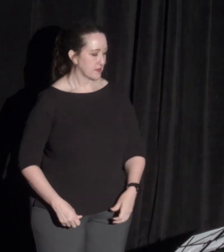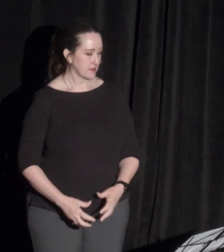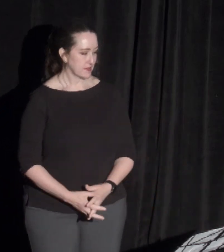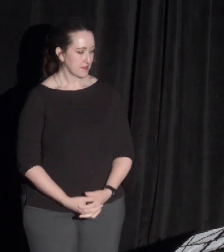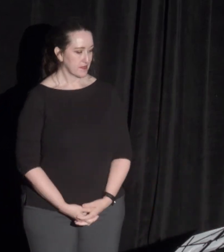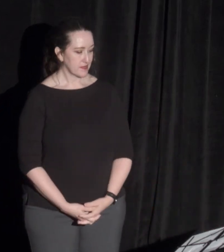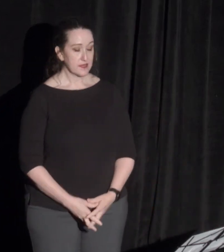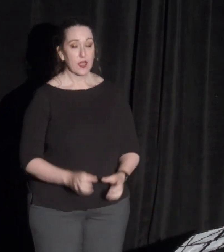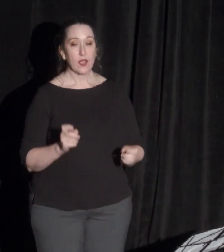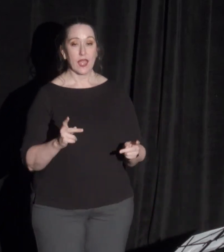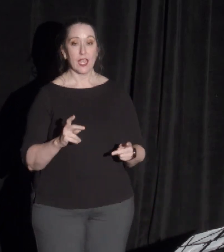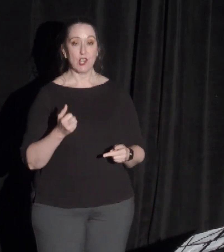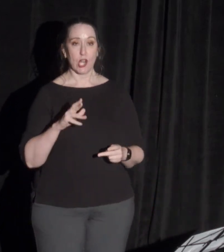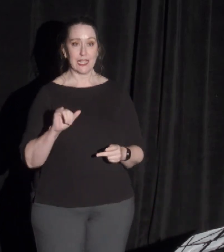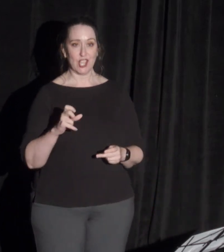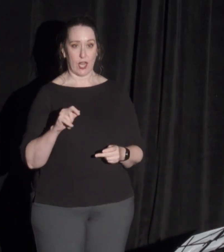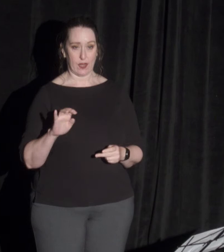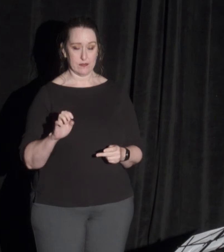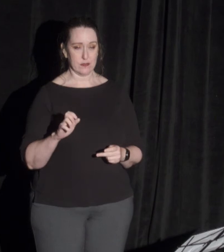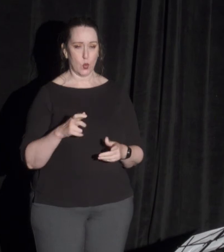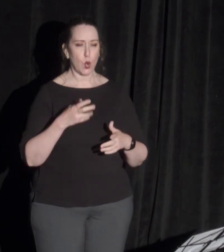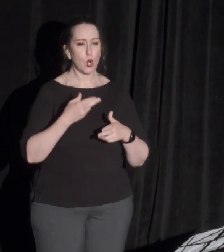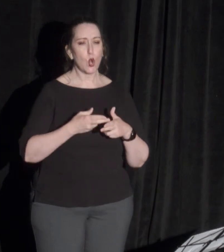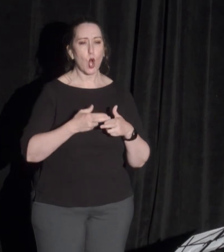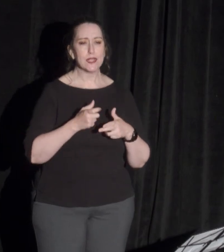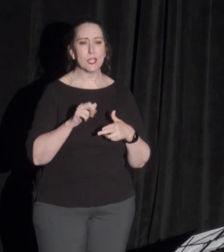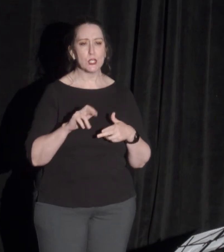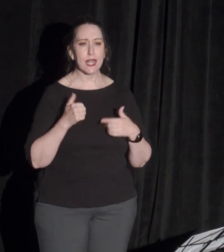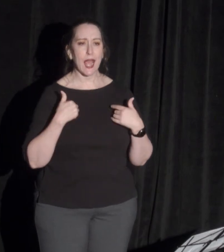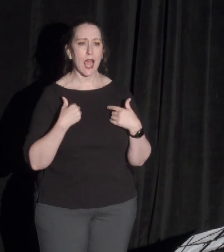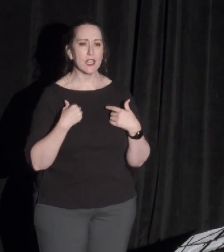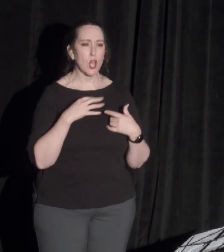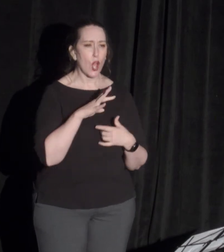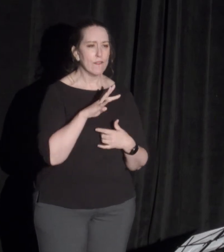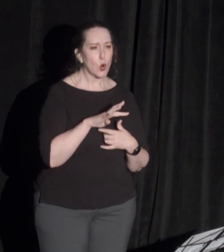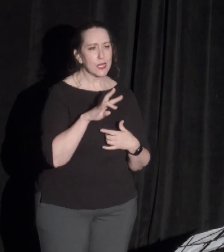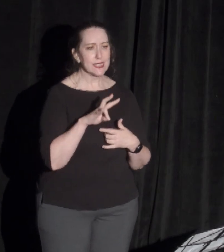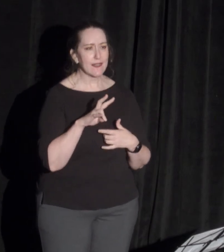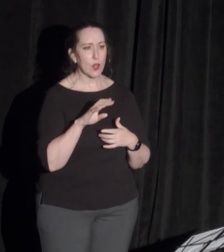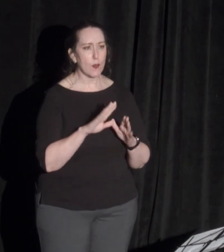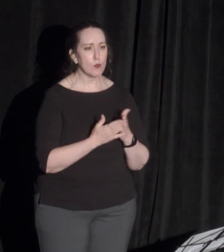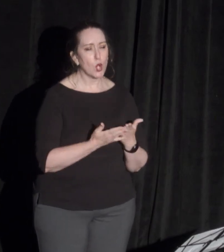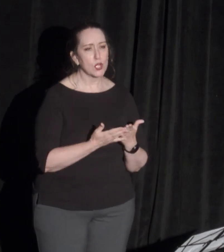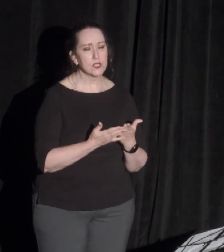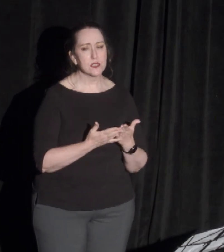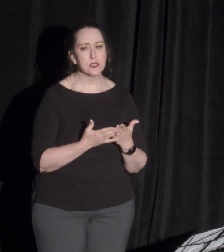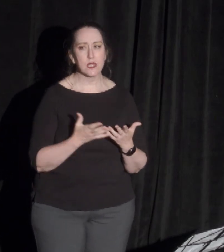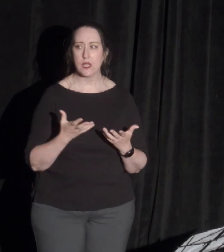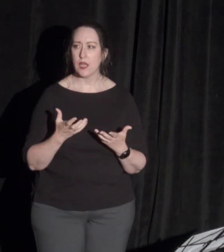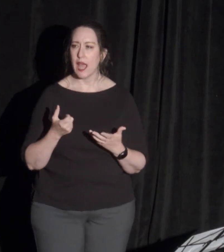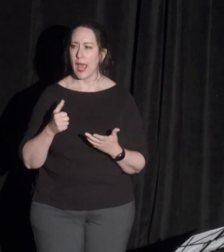Okay, Charlie Jane, what do you call a series that has 47 books in it? A hyperseptet,